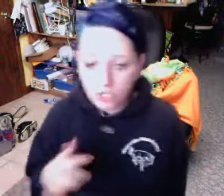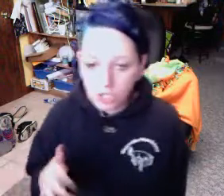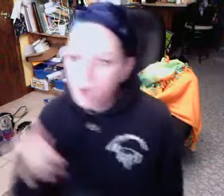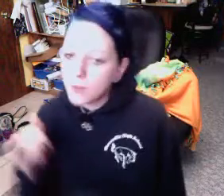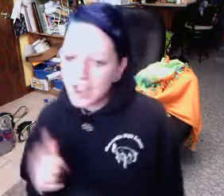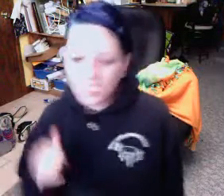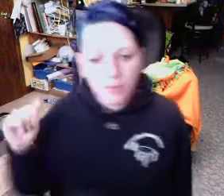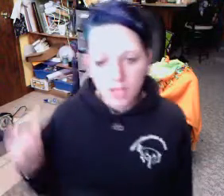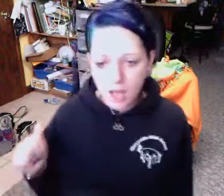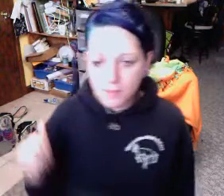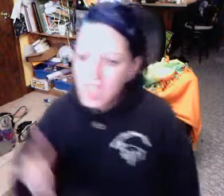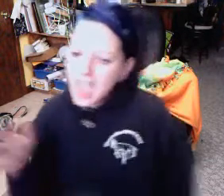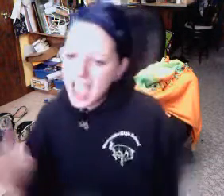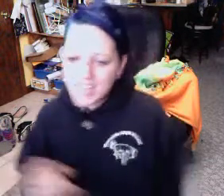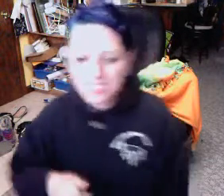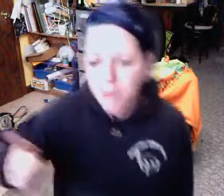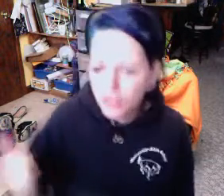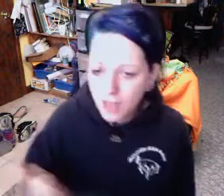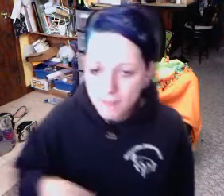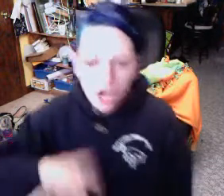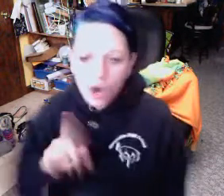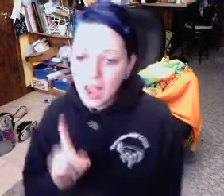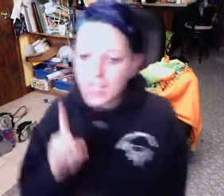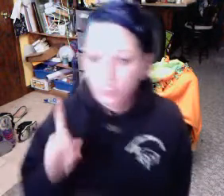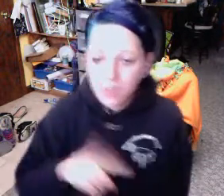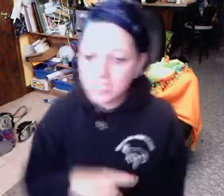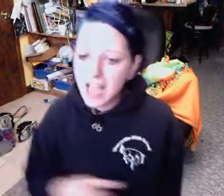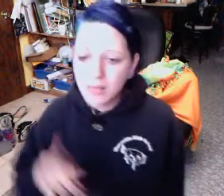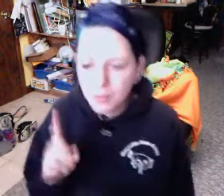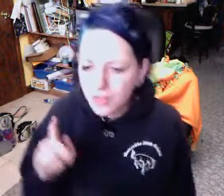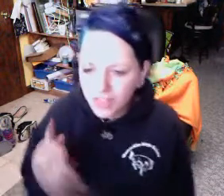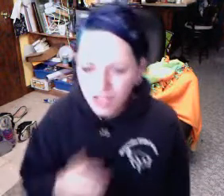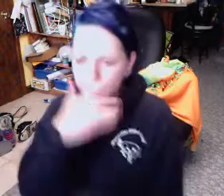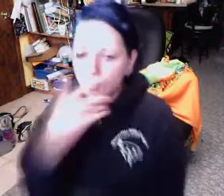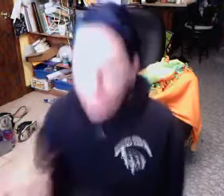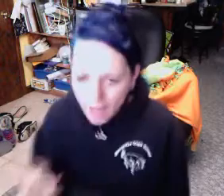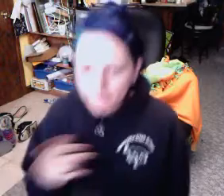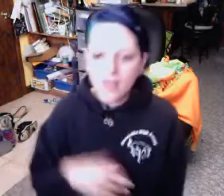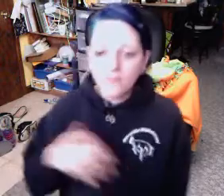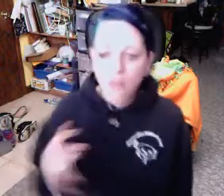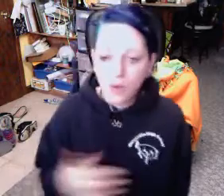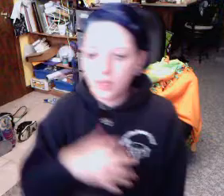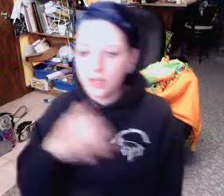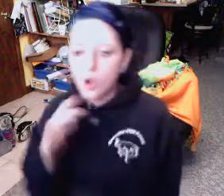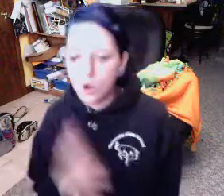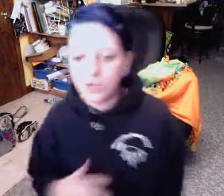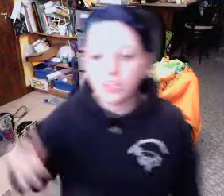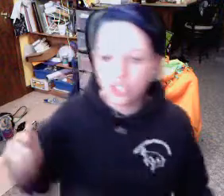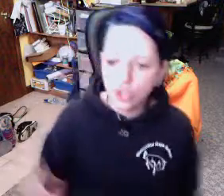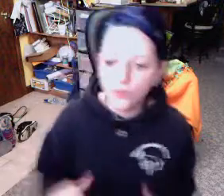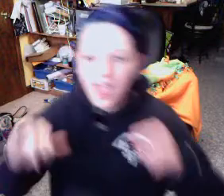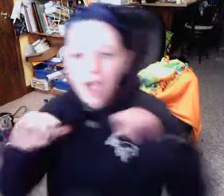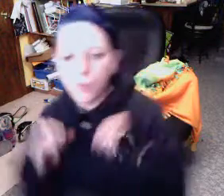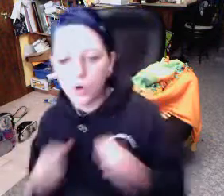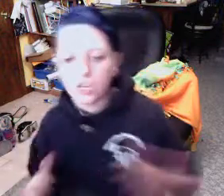richer, prior to me coming, I had to stick my thumb in, her ass one time, smell my finger, make me vomit, flower like a hornet, the shoe fit, I worn it,